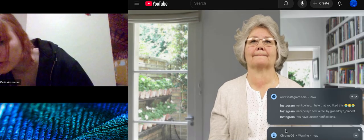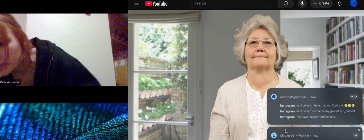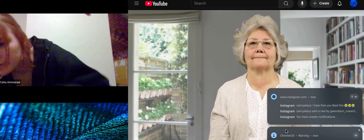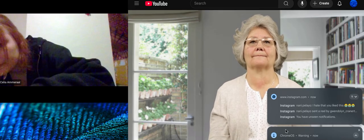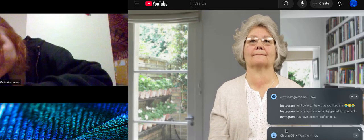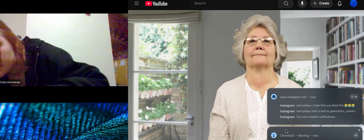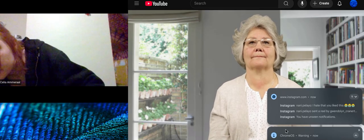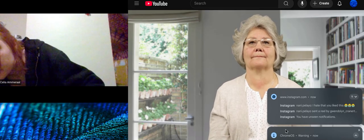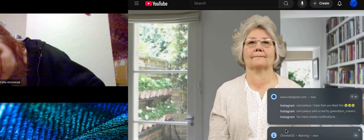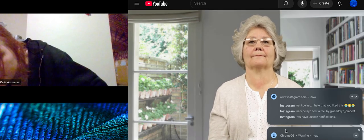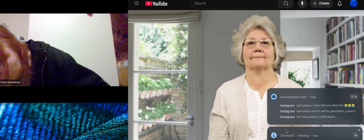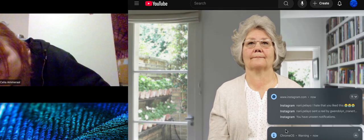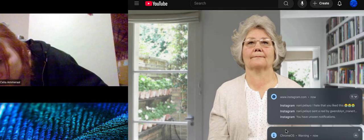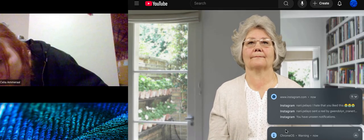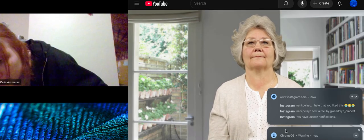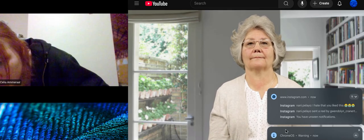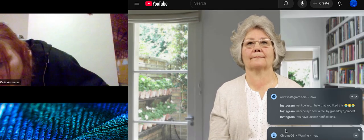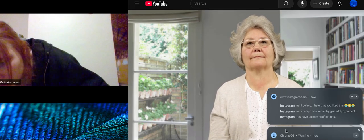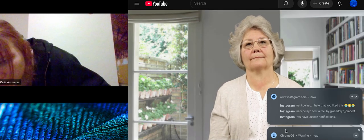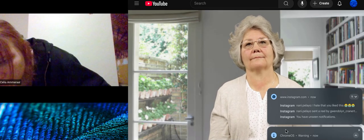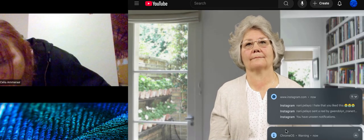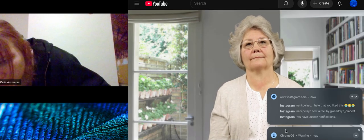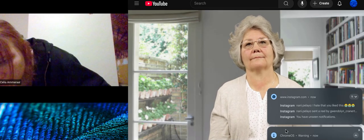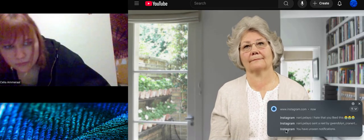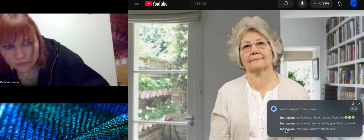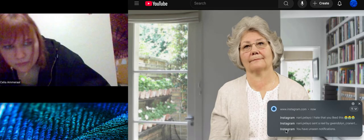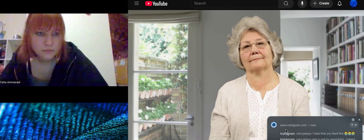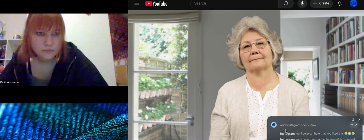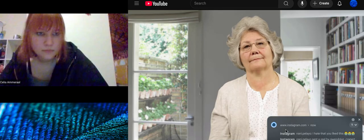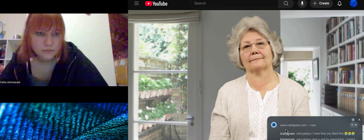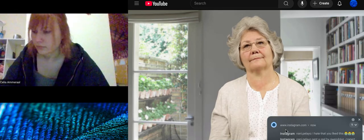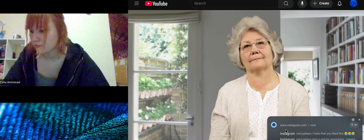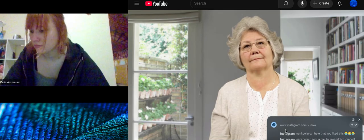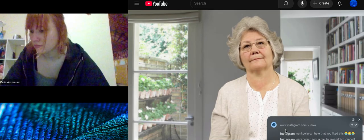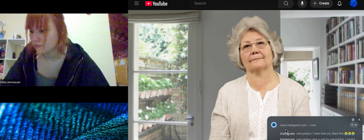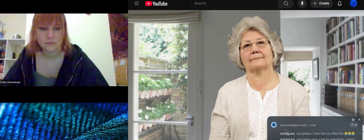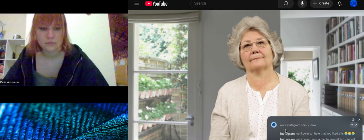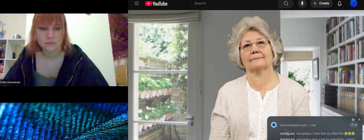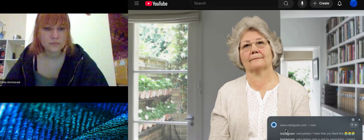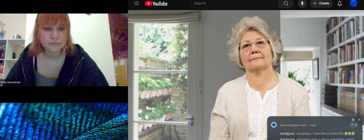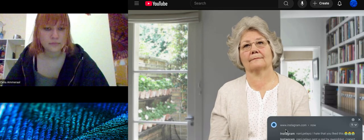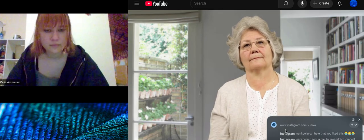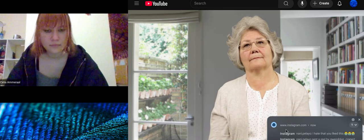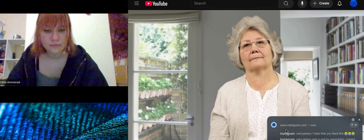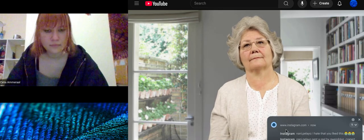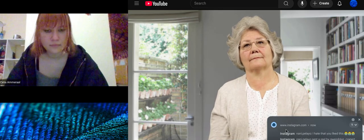he'd be happy to share that with you the next time that you come into the office.